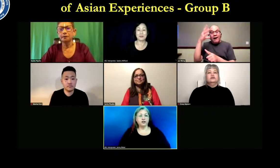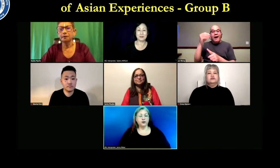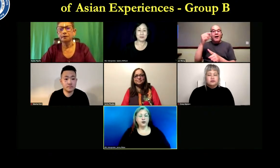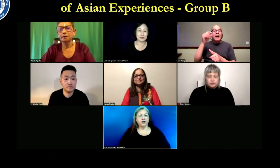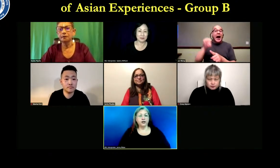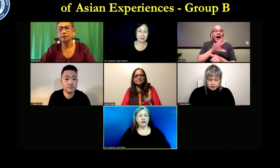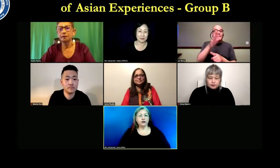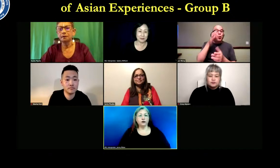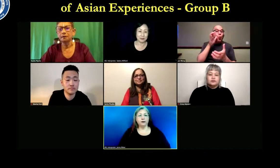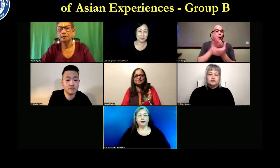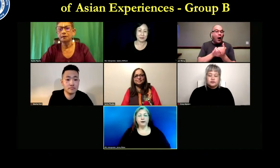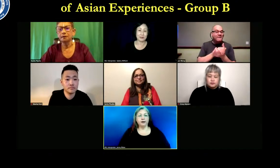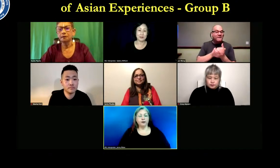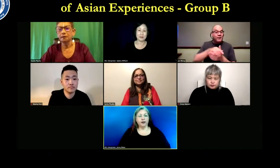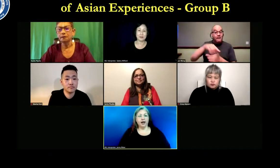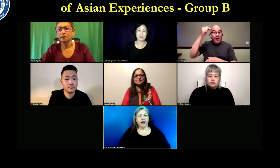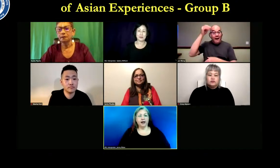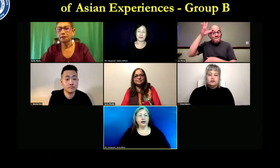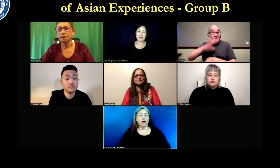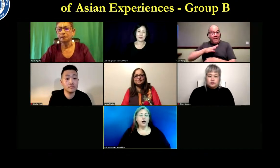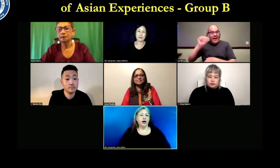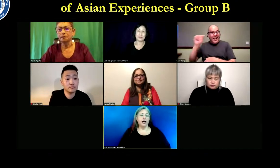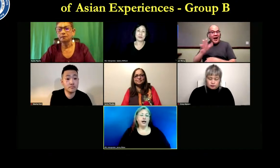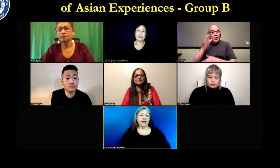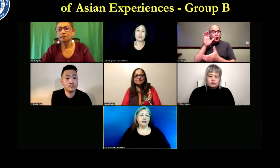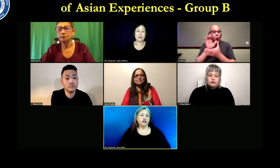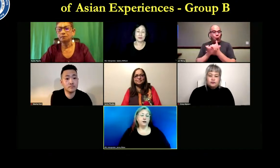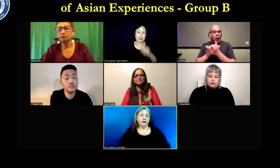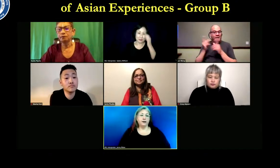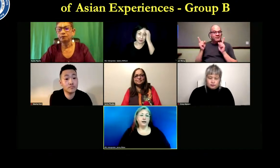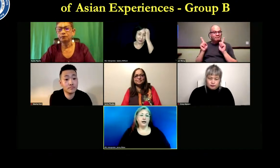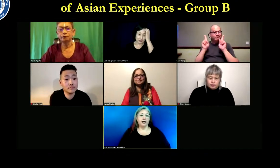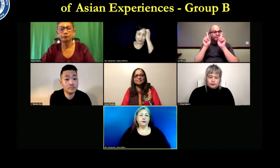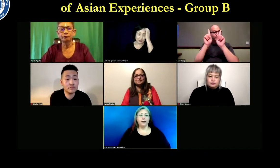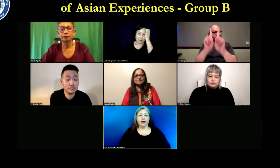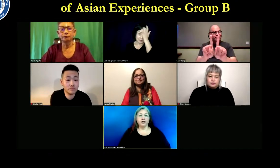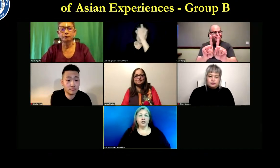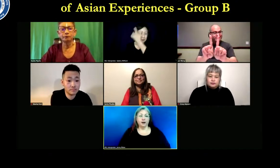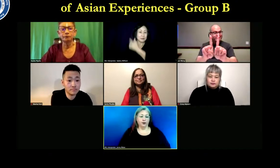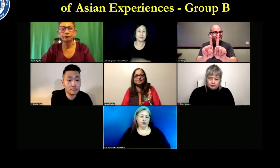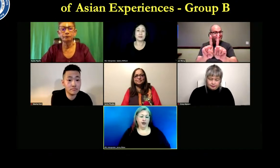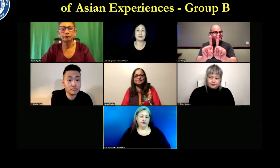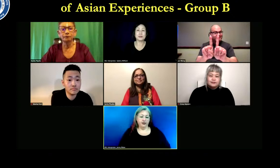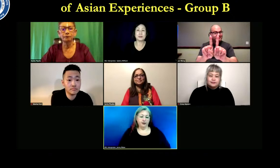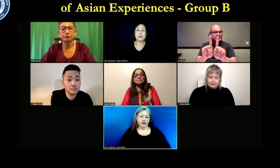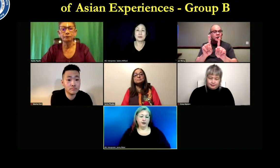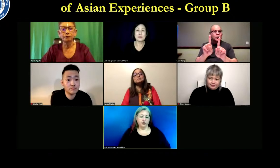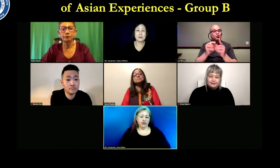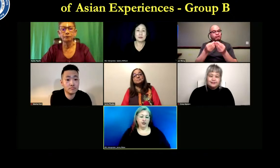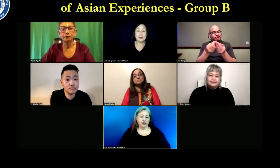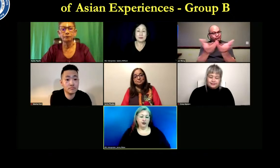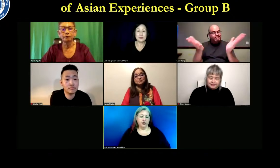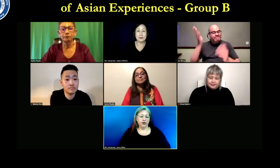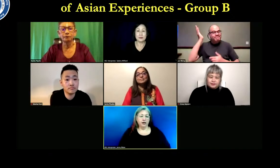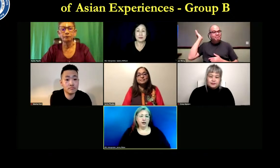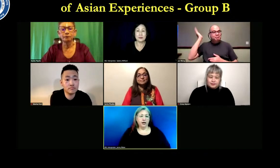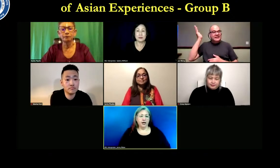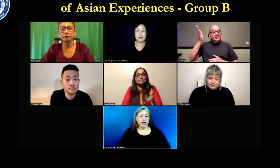have experience, to maybe being Black and Asian, maybe as a married couple, having them come